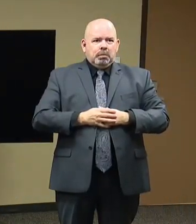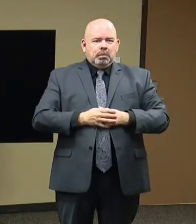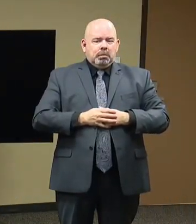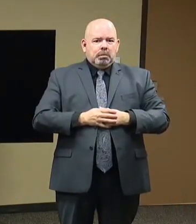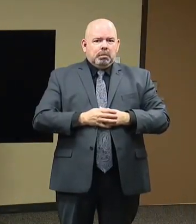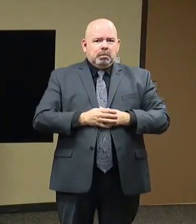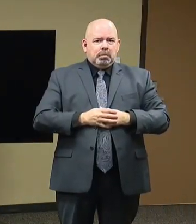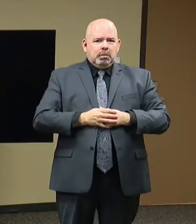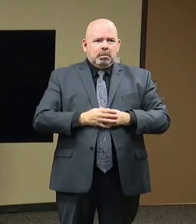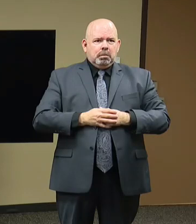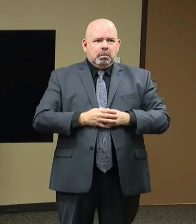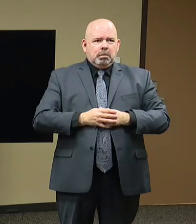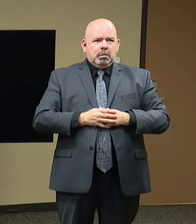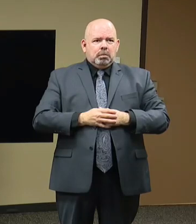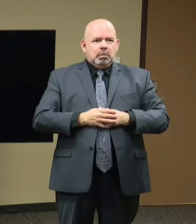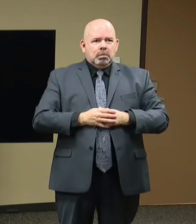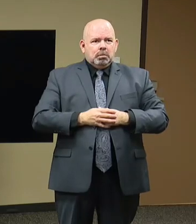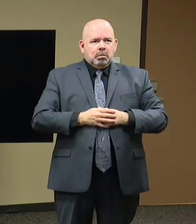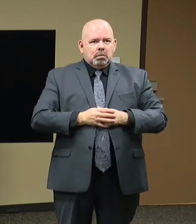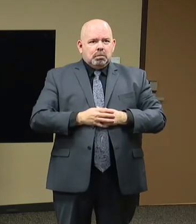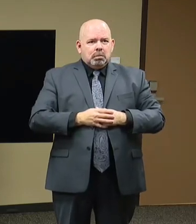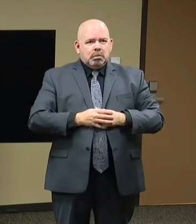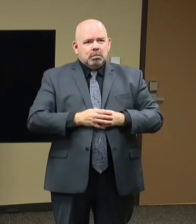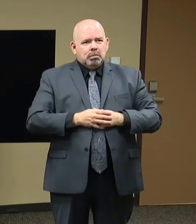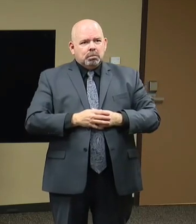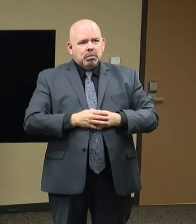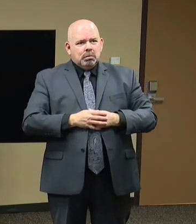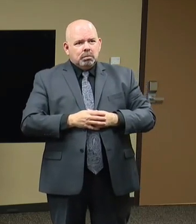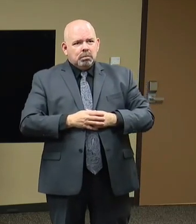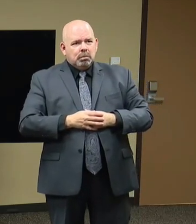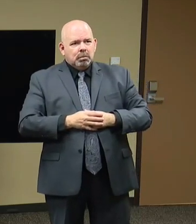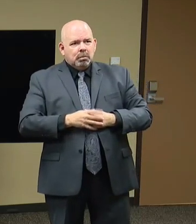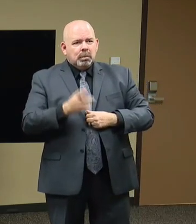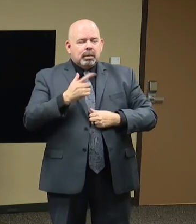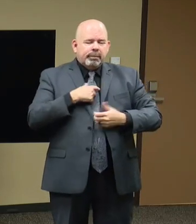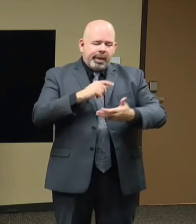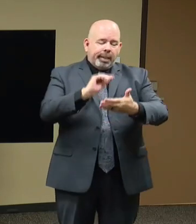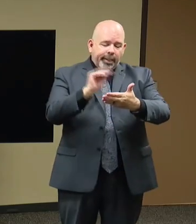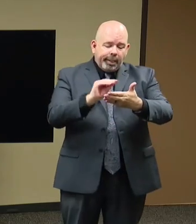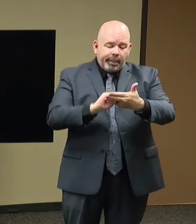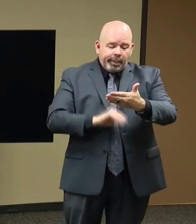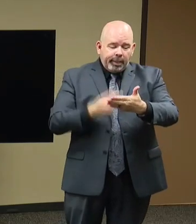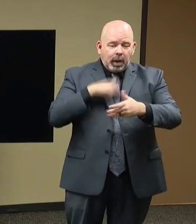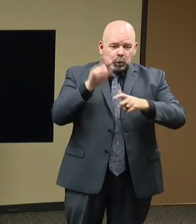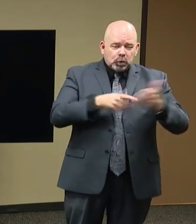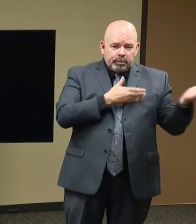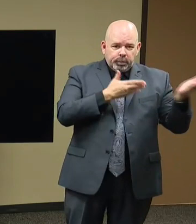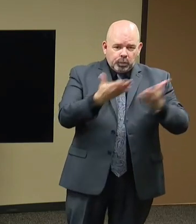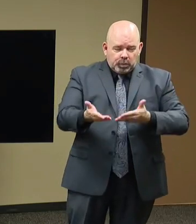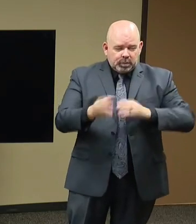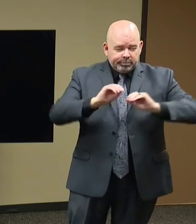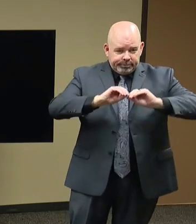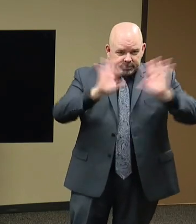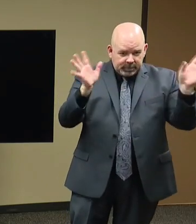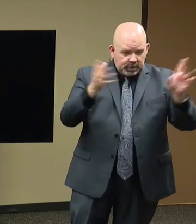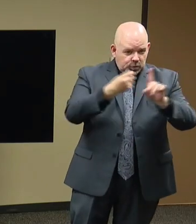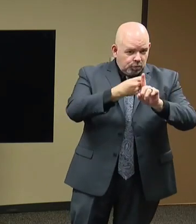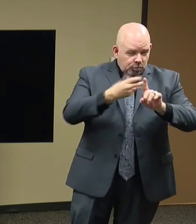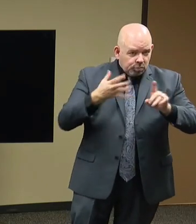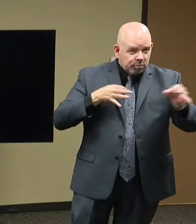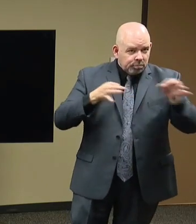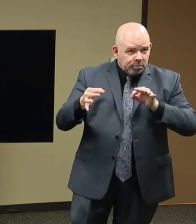So what we said, I should have brought the notes up so I get it precisely, sorry. What the doctor said